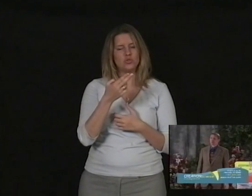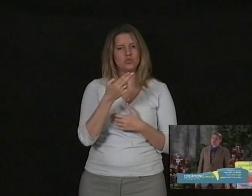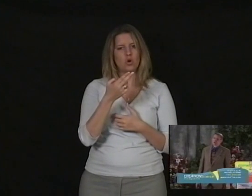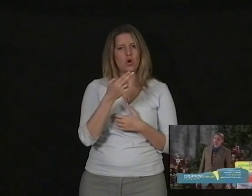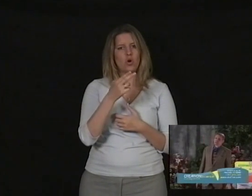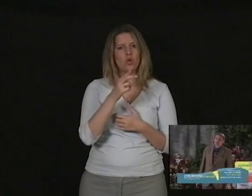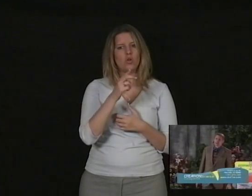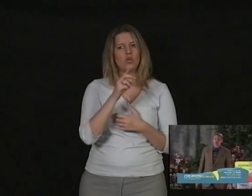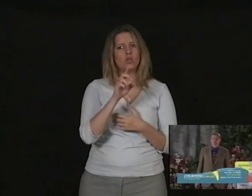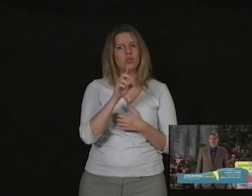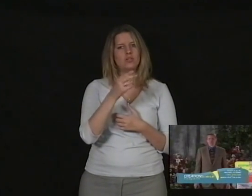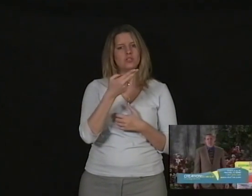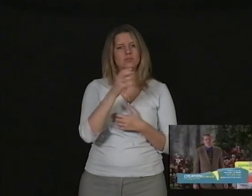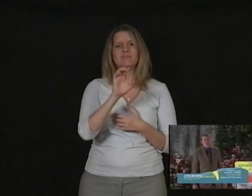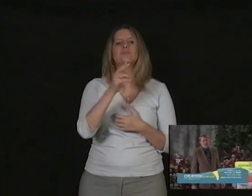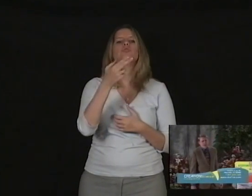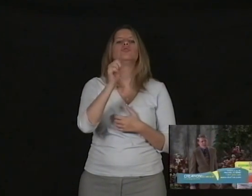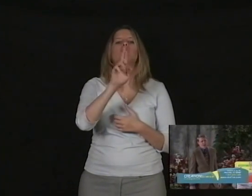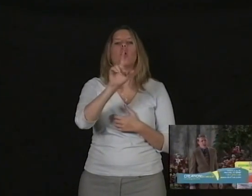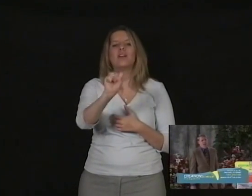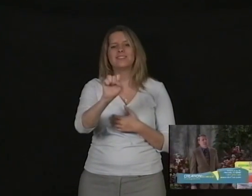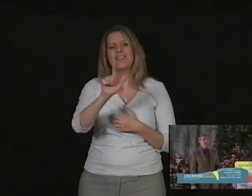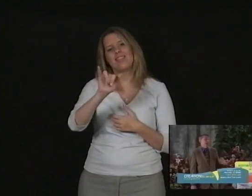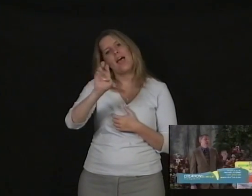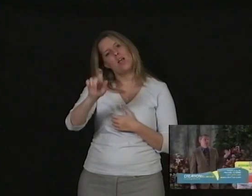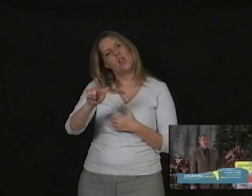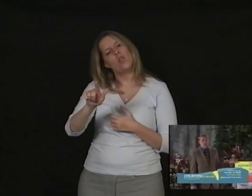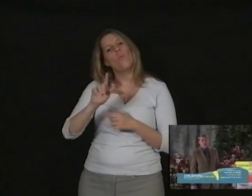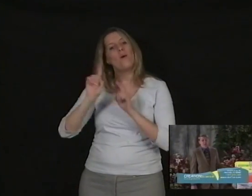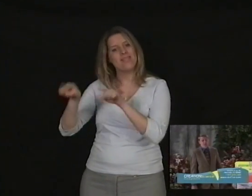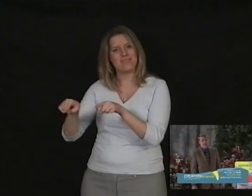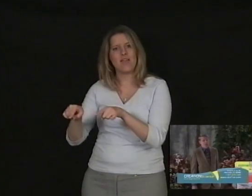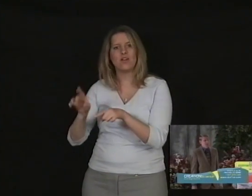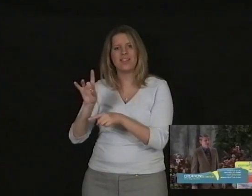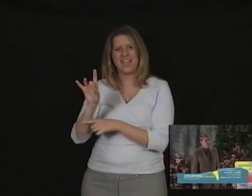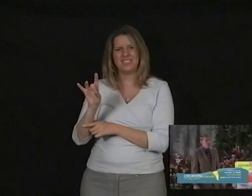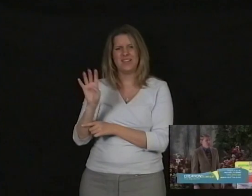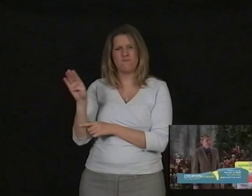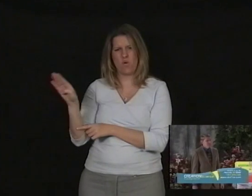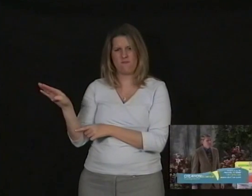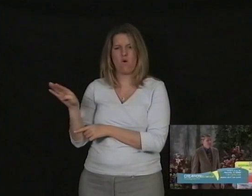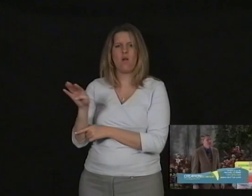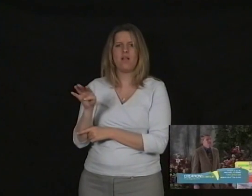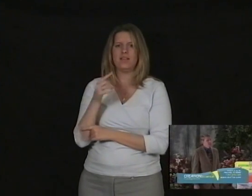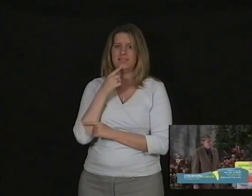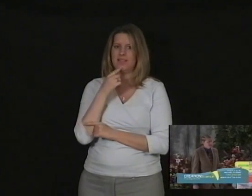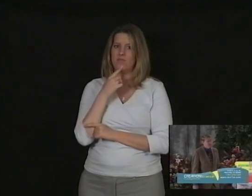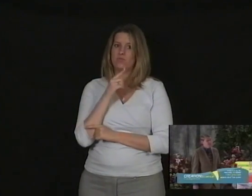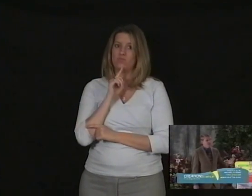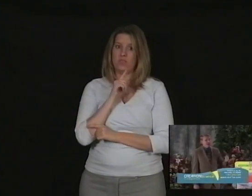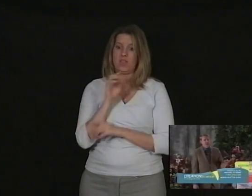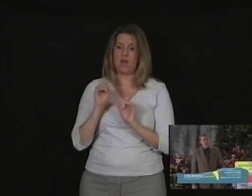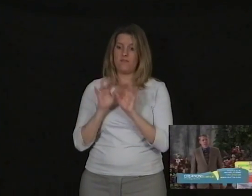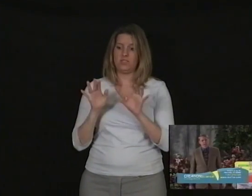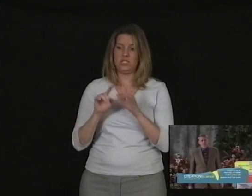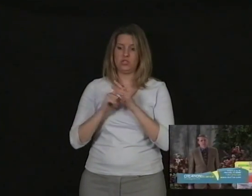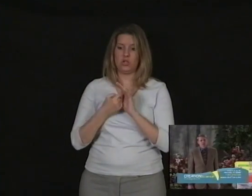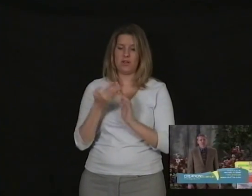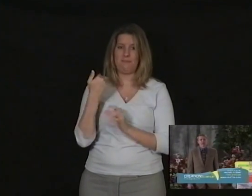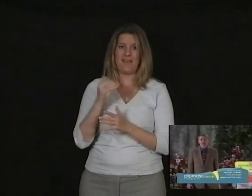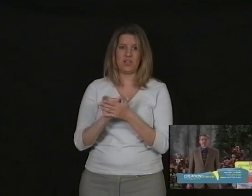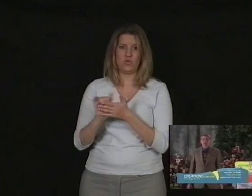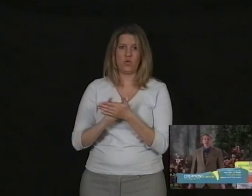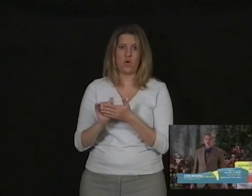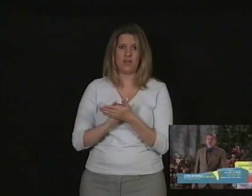there in 1840, he said Niagara Falls is obviously back here, and it quite obviously started up here by Lewiston, New York. It's moving back down the